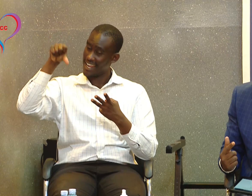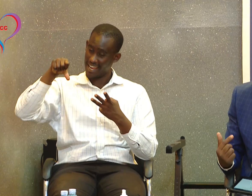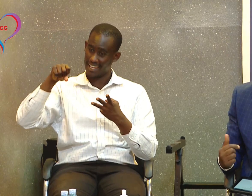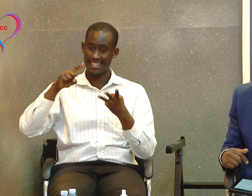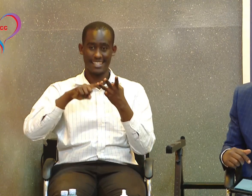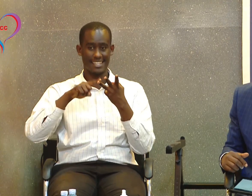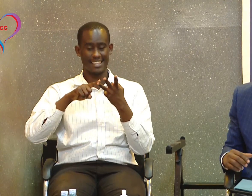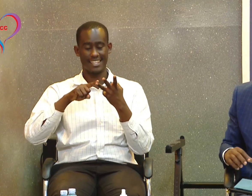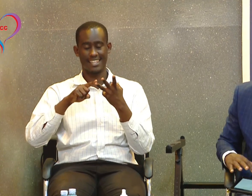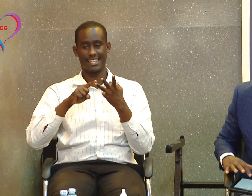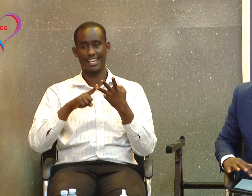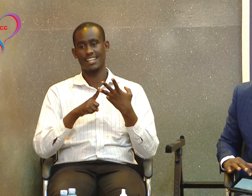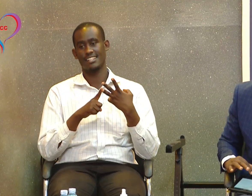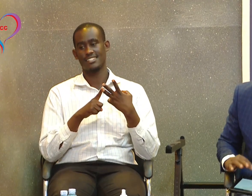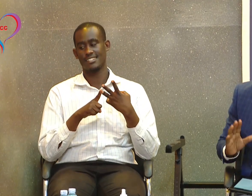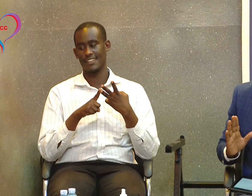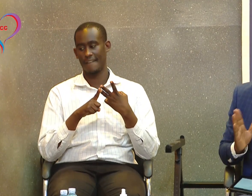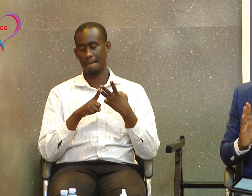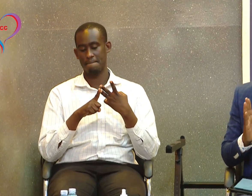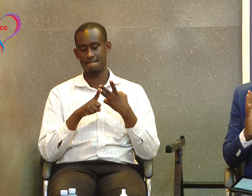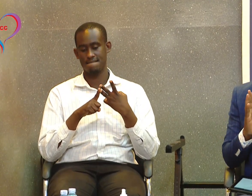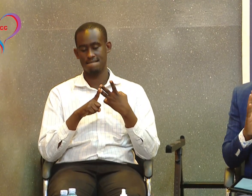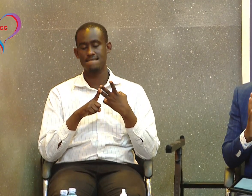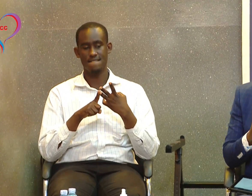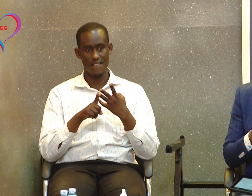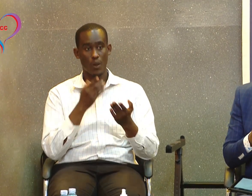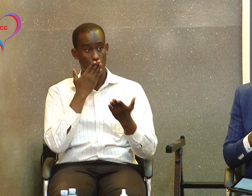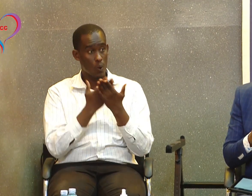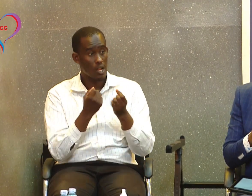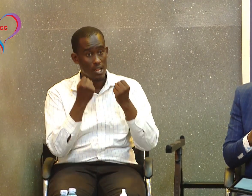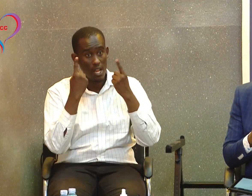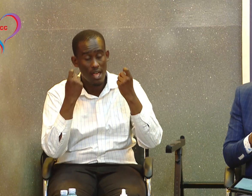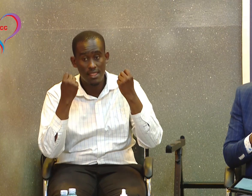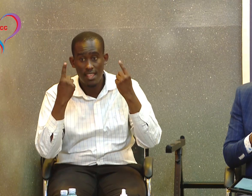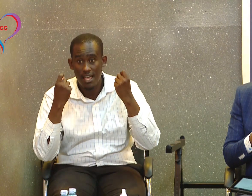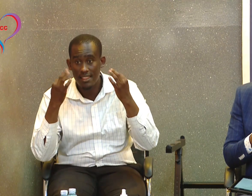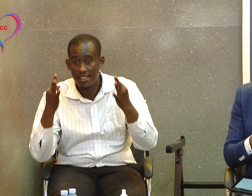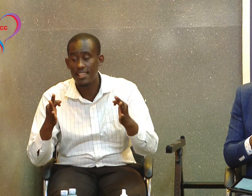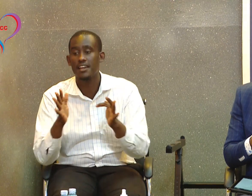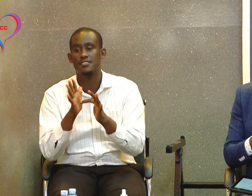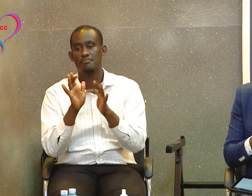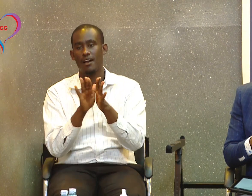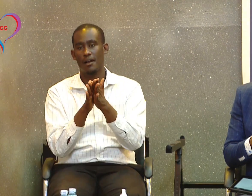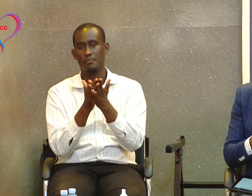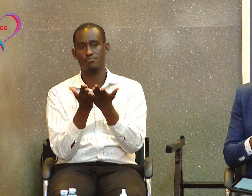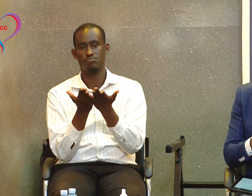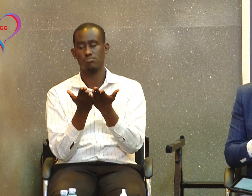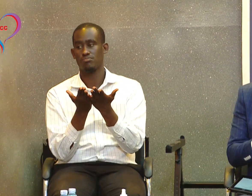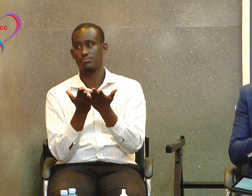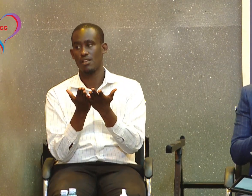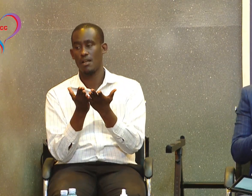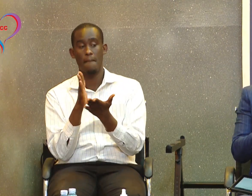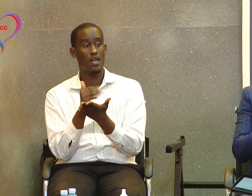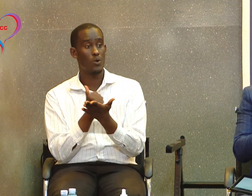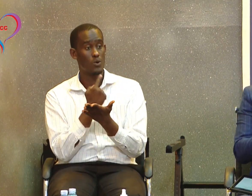Timothy 2:9. Let us read it. Katusomewo. Because it is good to understand those things in the Bible. Because you